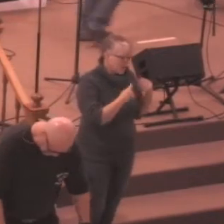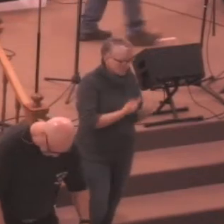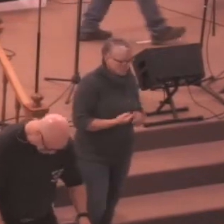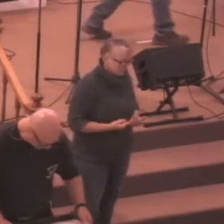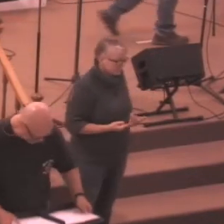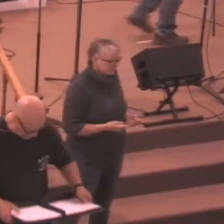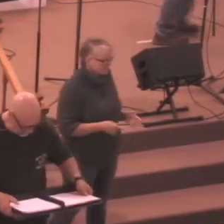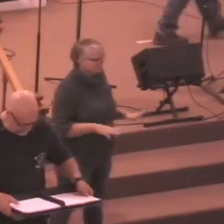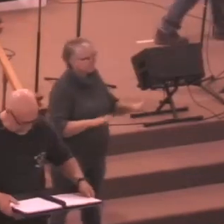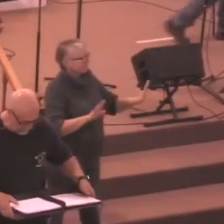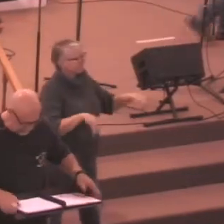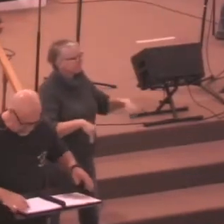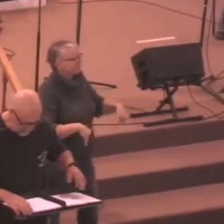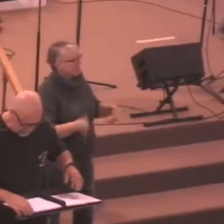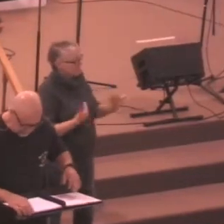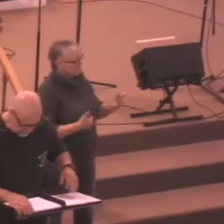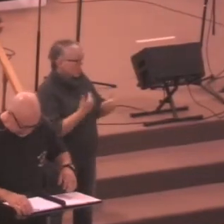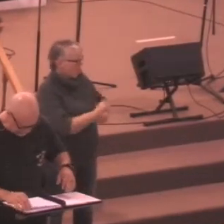unoffendable